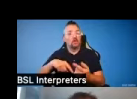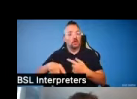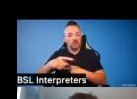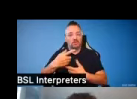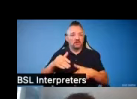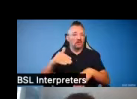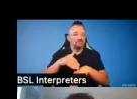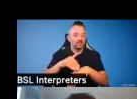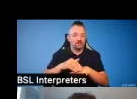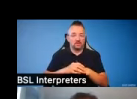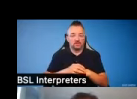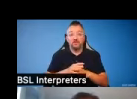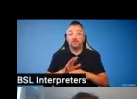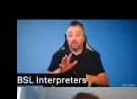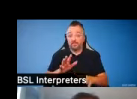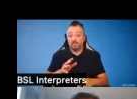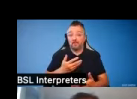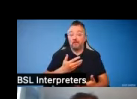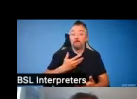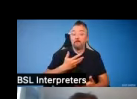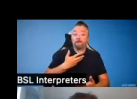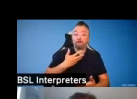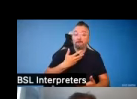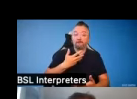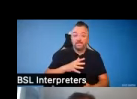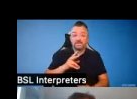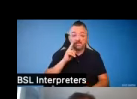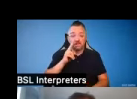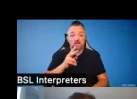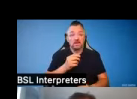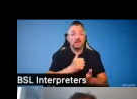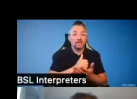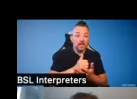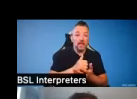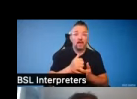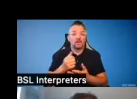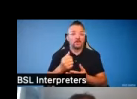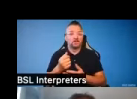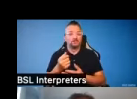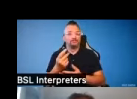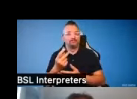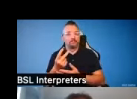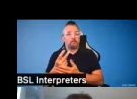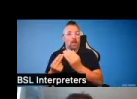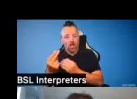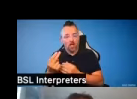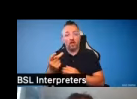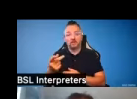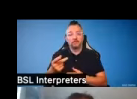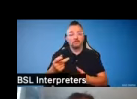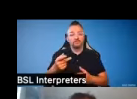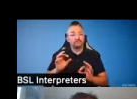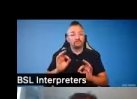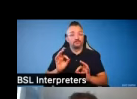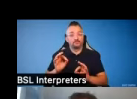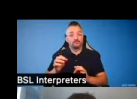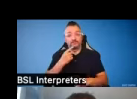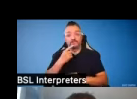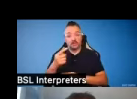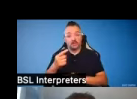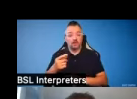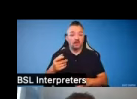We are seeing gay and bisexual men who don't report these behaviours presenting with monkeypox. In some